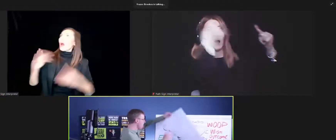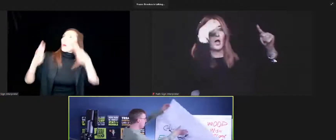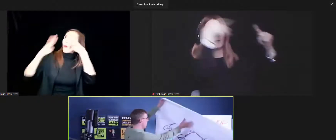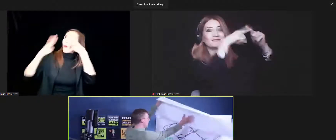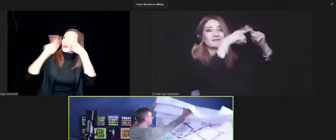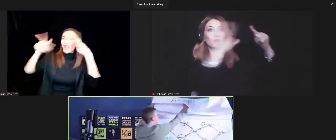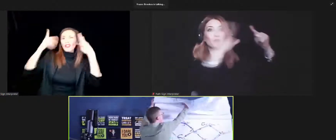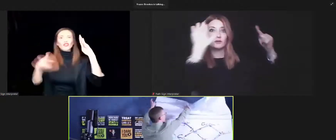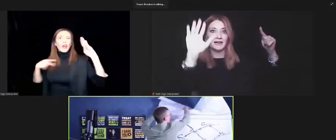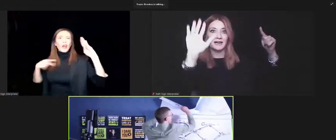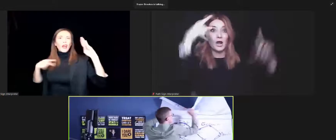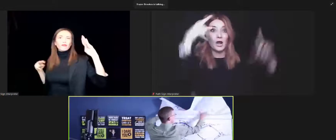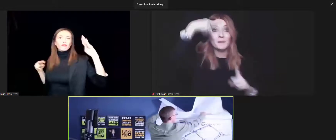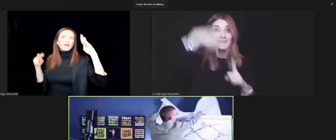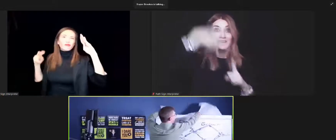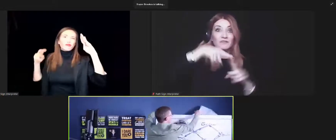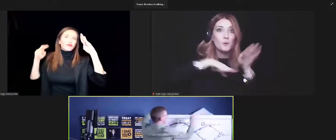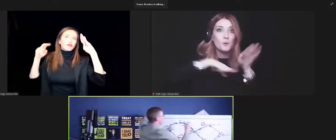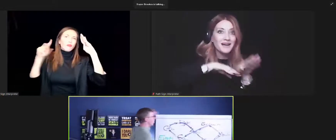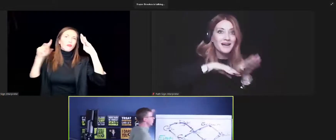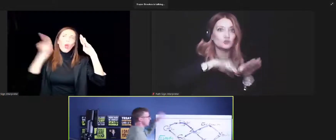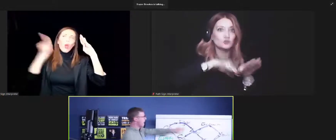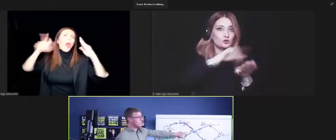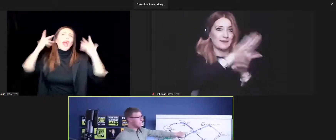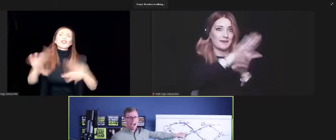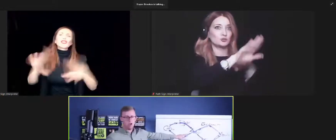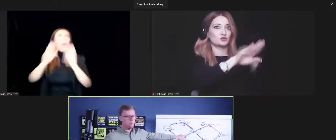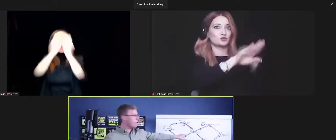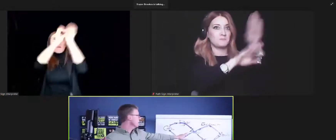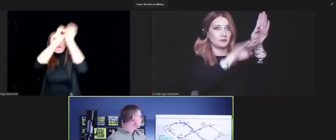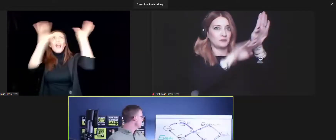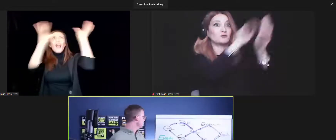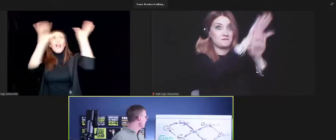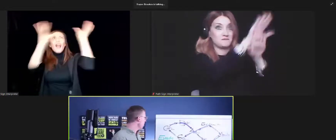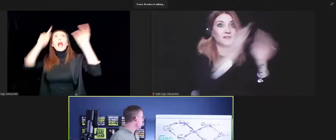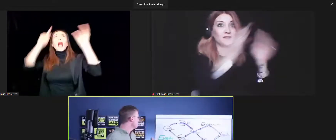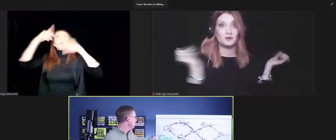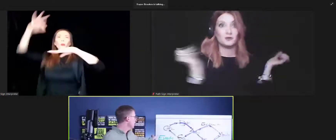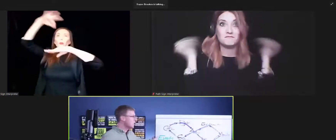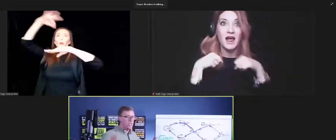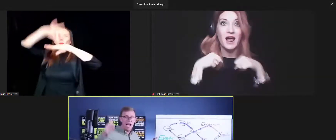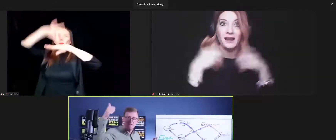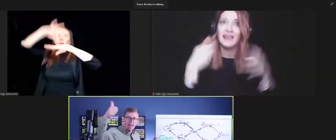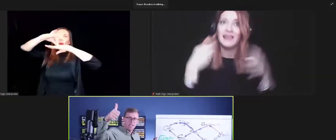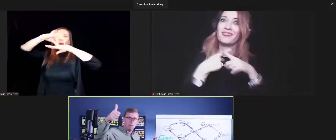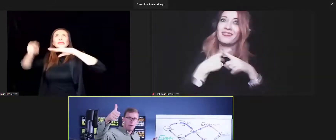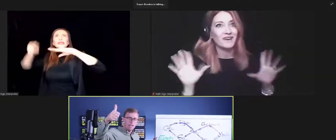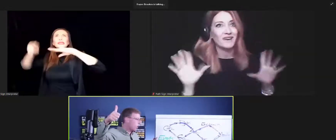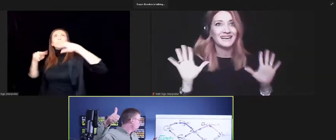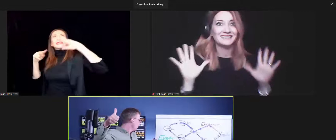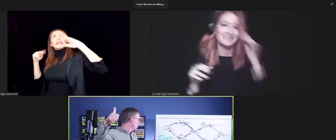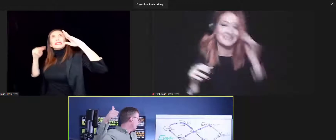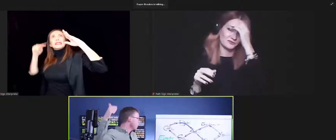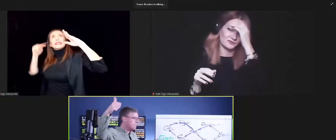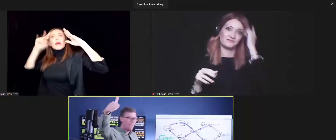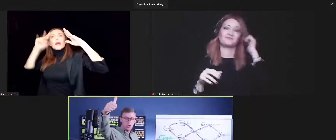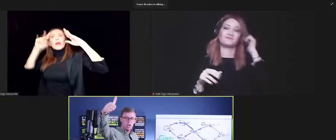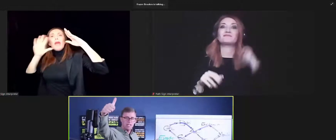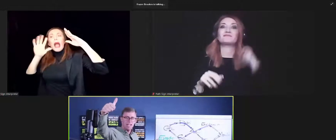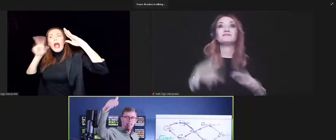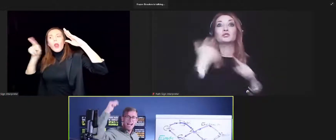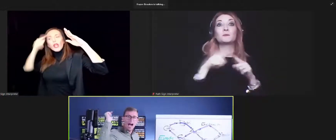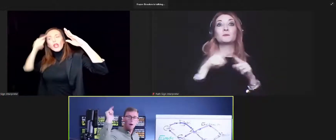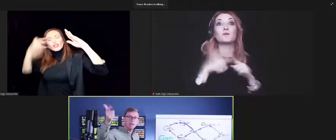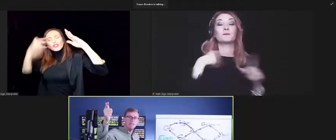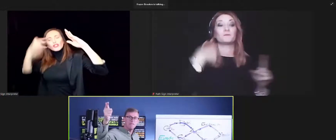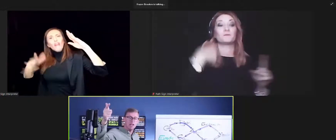right? And then understand action brings everything together. Set an events-based goal. How many events you're going to